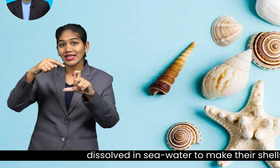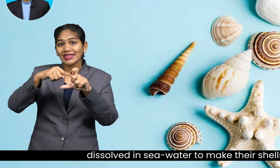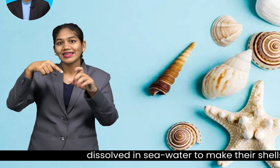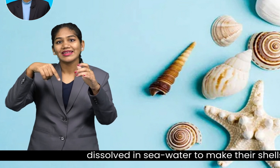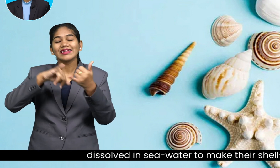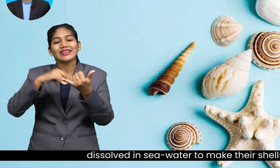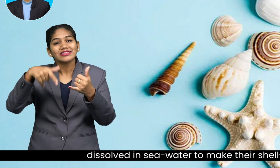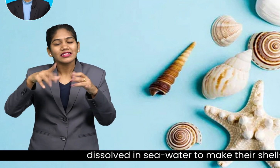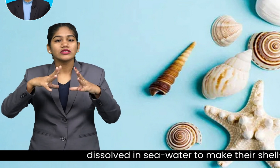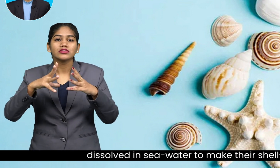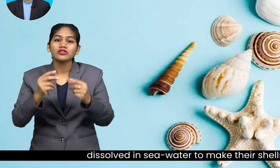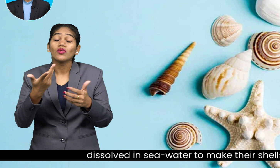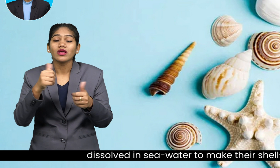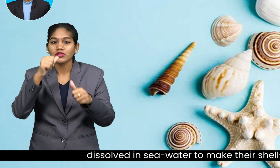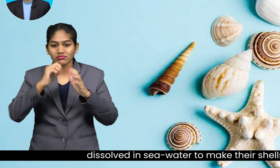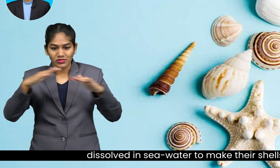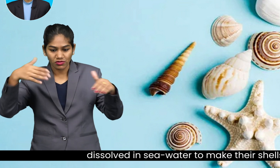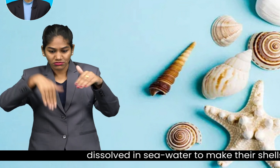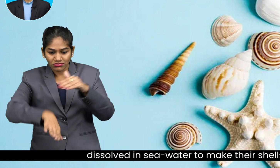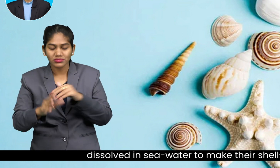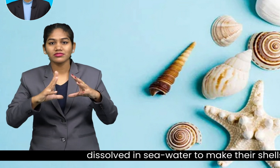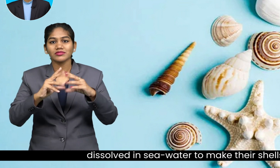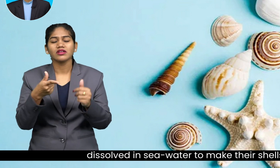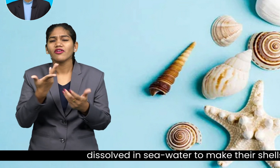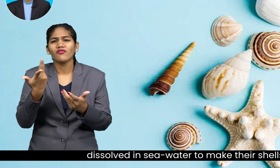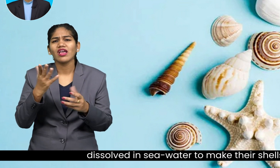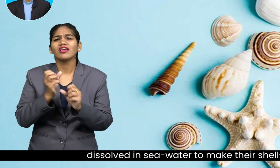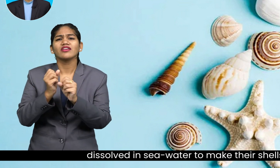seawater to make their shells.